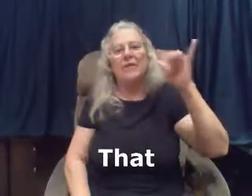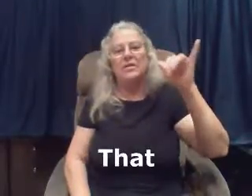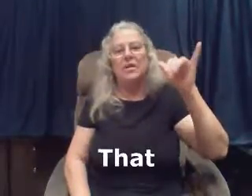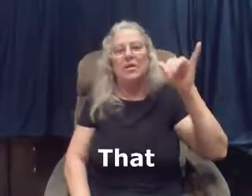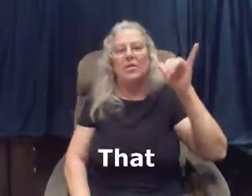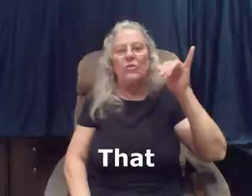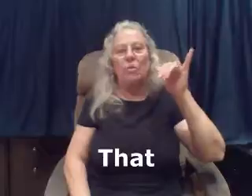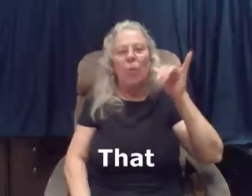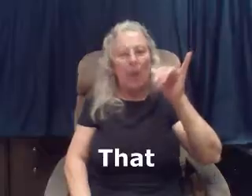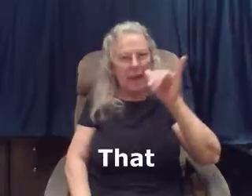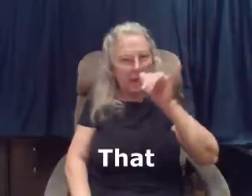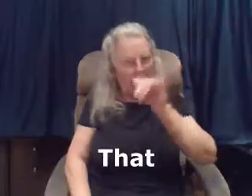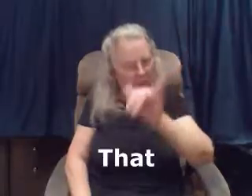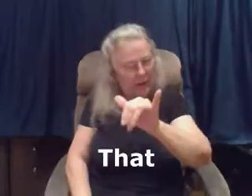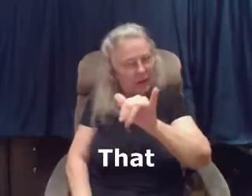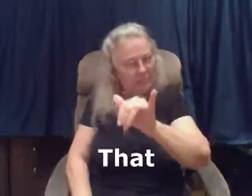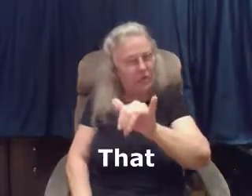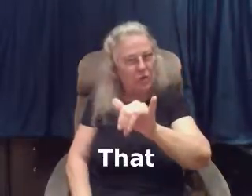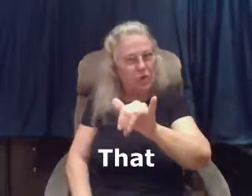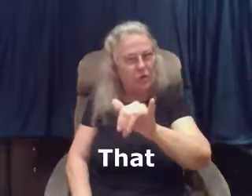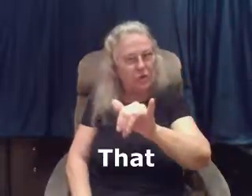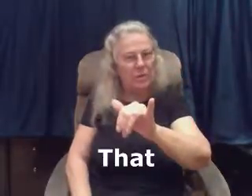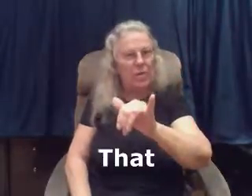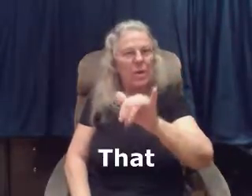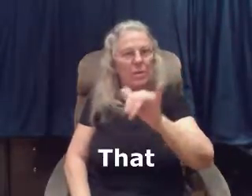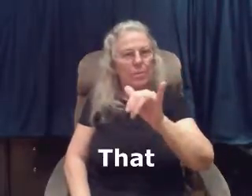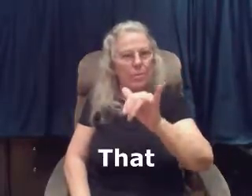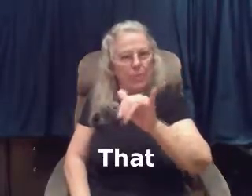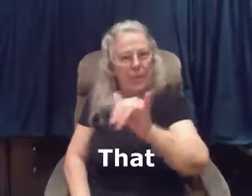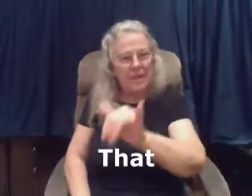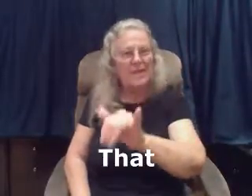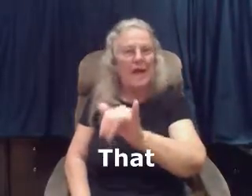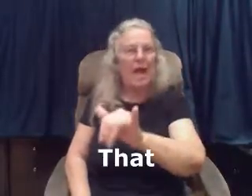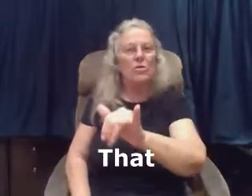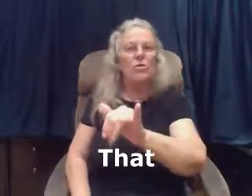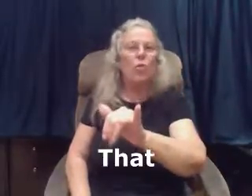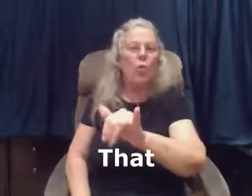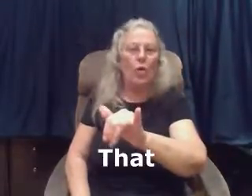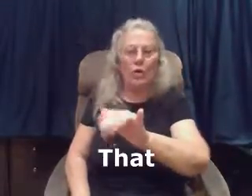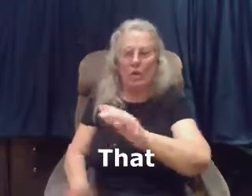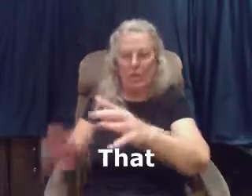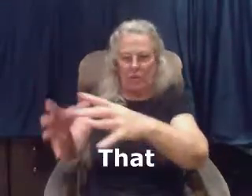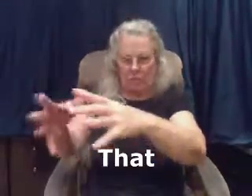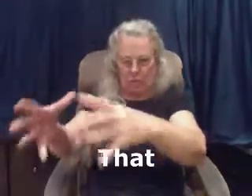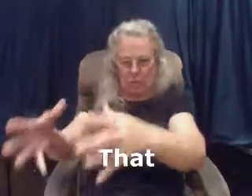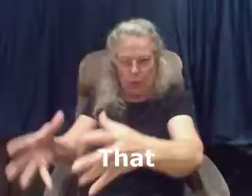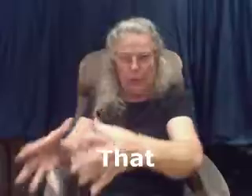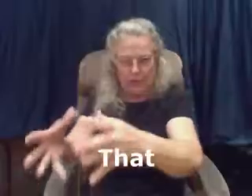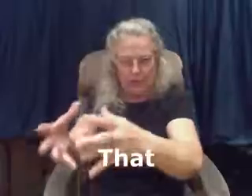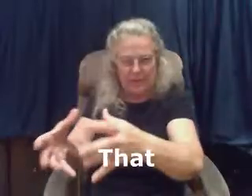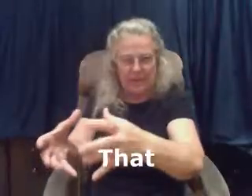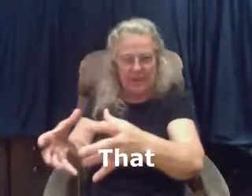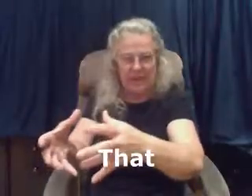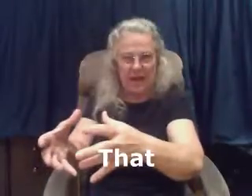That. The Y hand, and you're going to place it out toward where you're